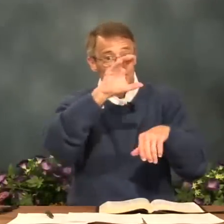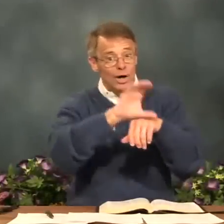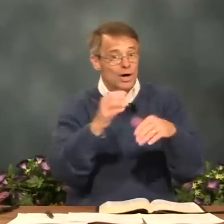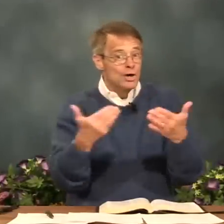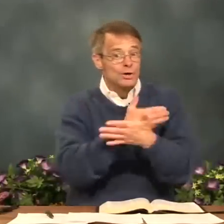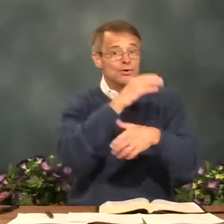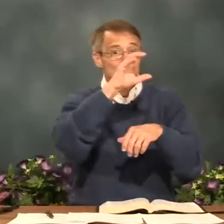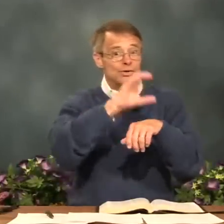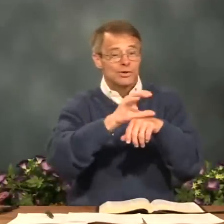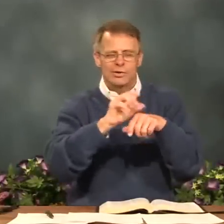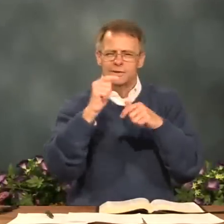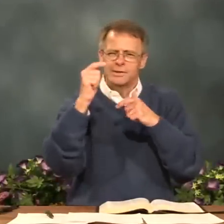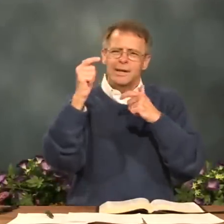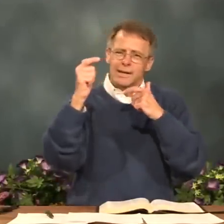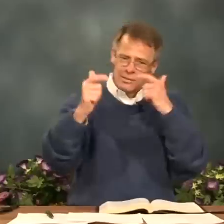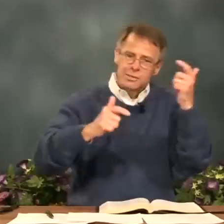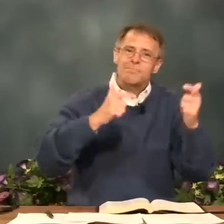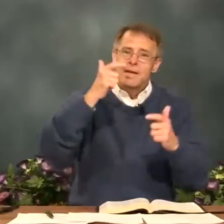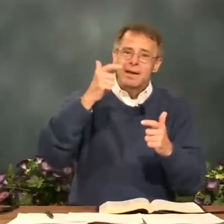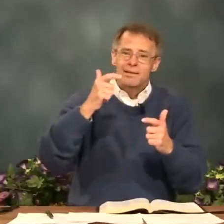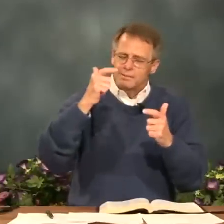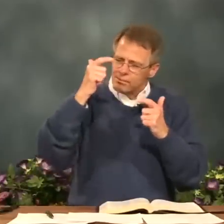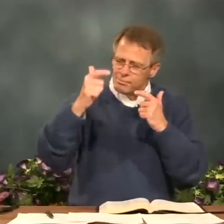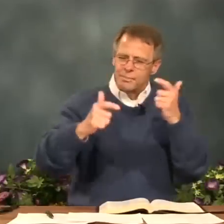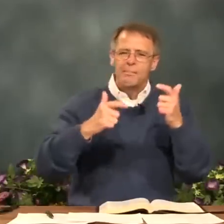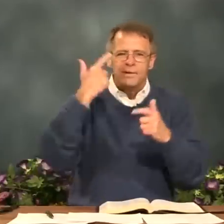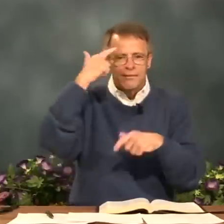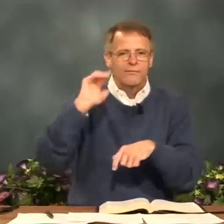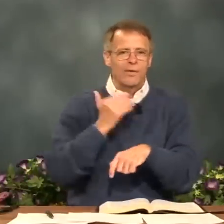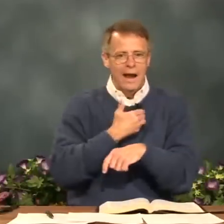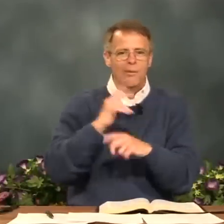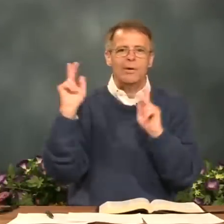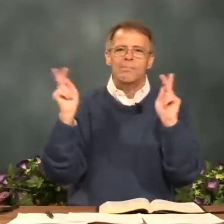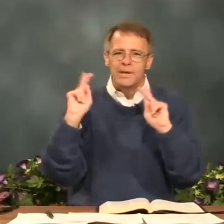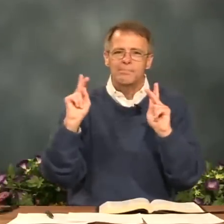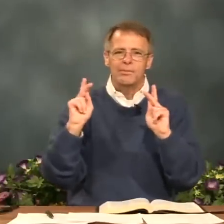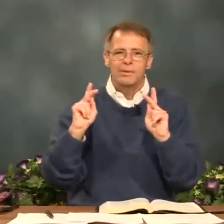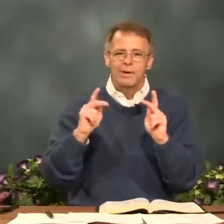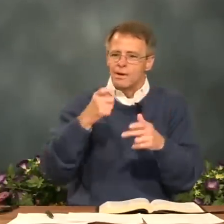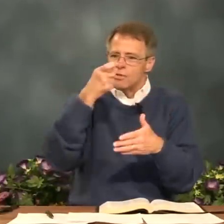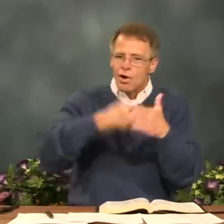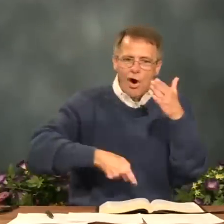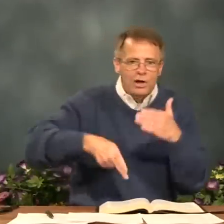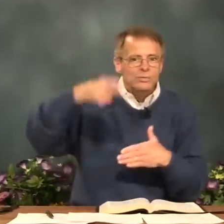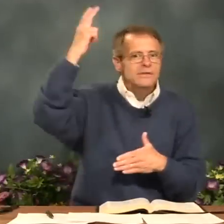the new church, and it was big for our people. The cost was